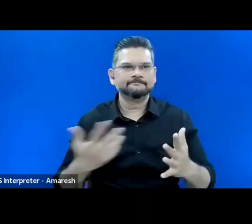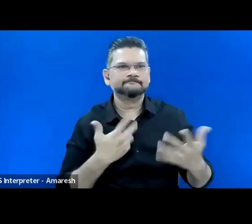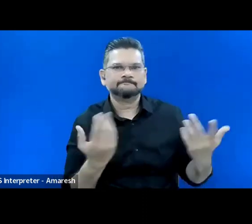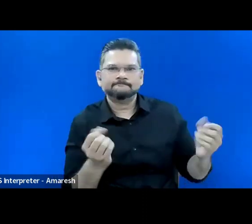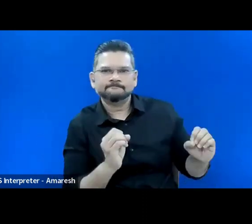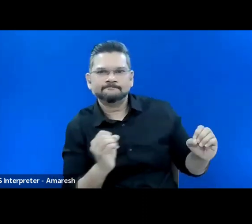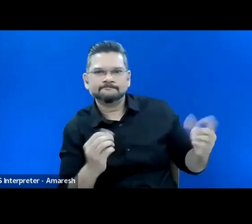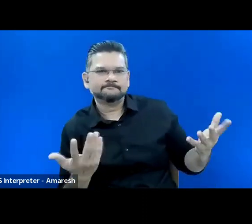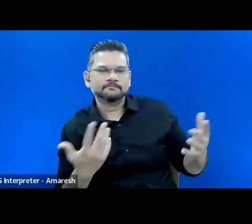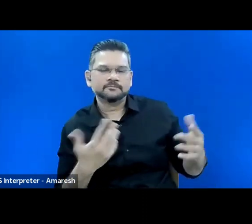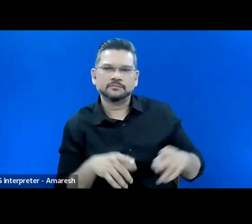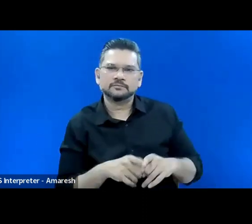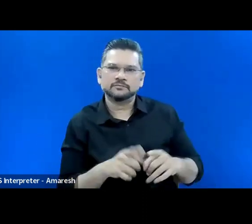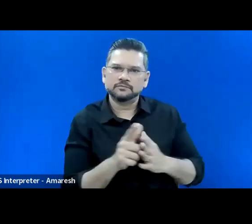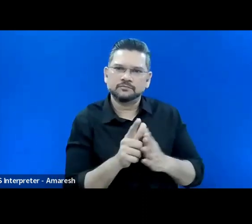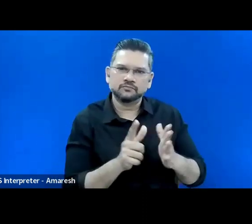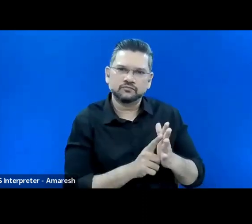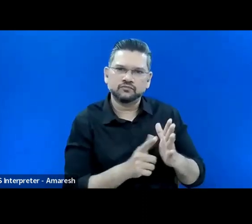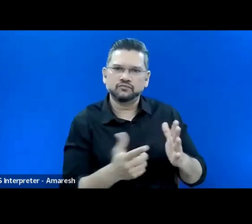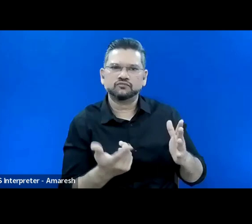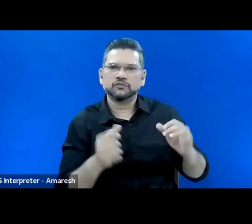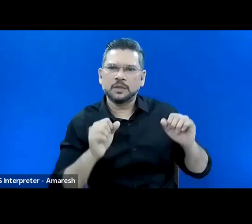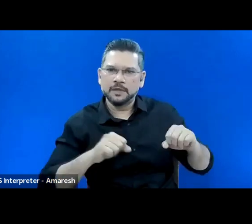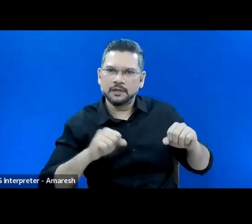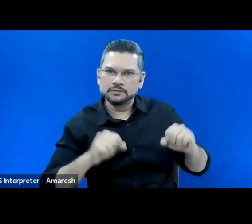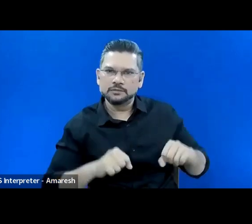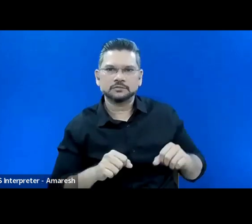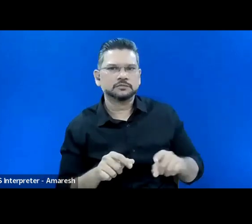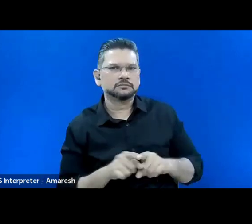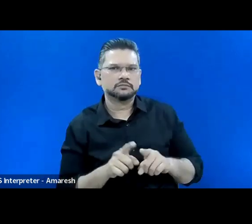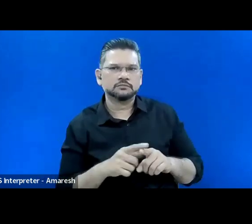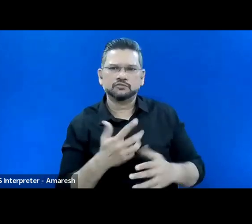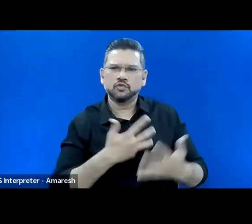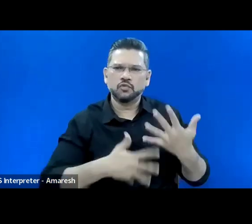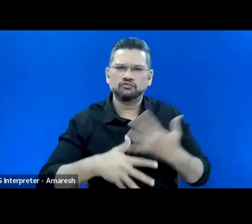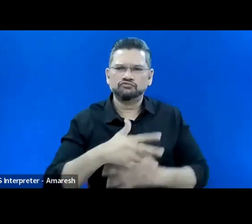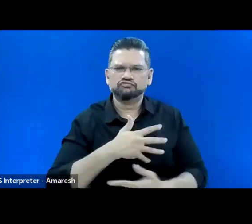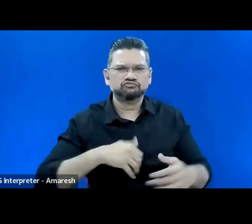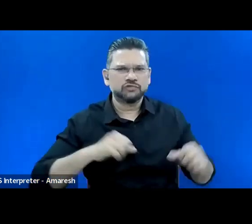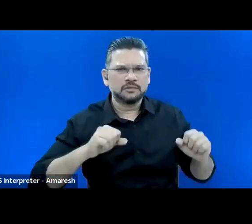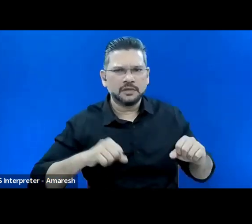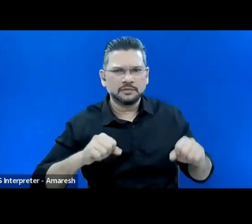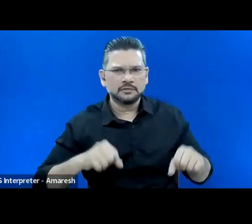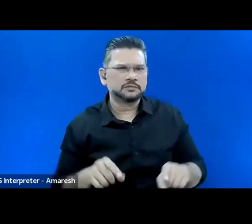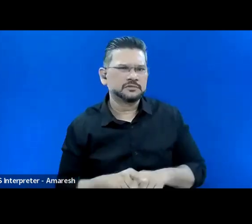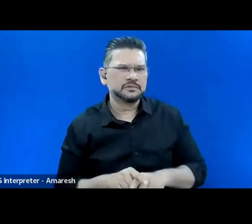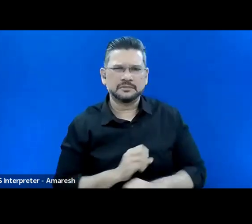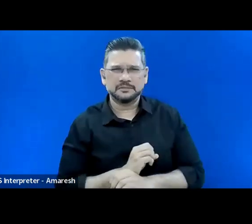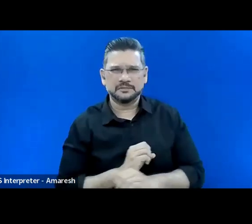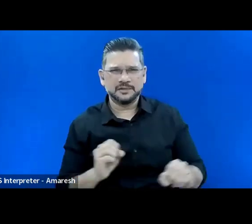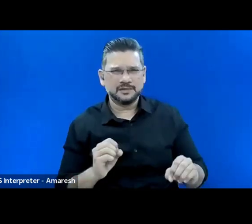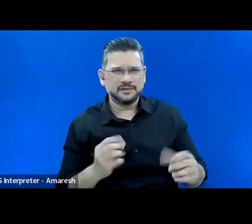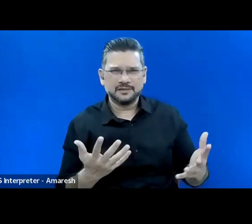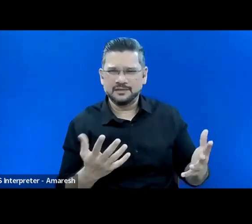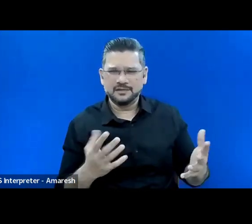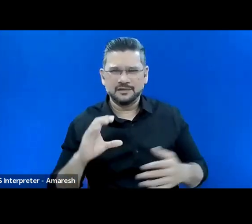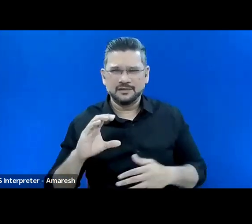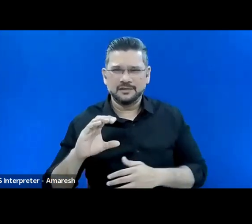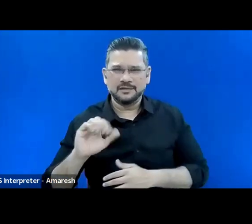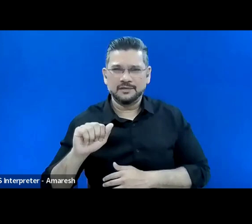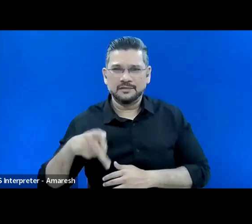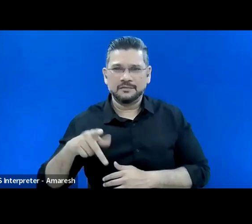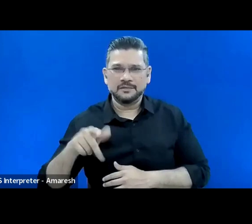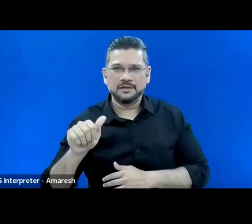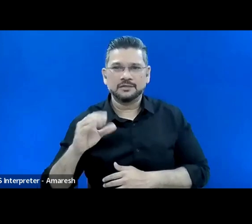the legal capacity or the social capacity, whether to be trustworthy or, you know, to be able to testify and things like that.